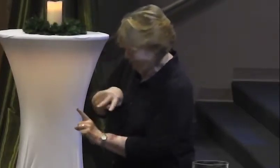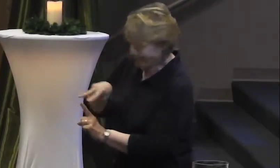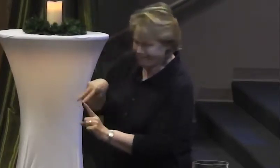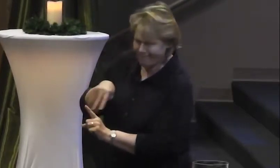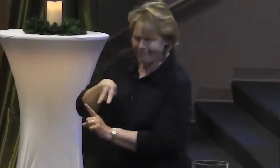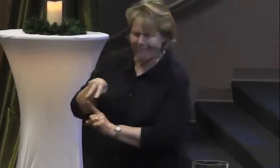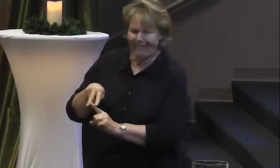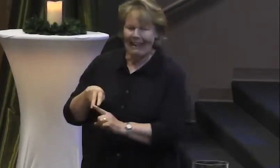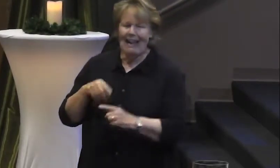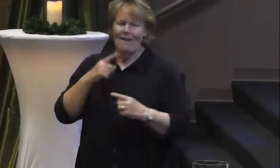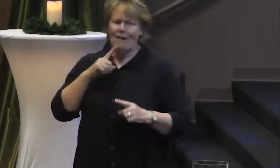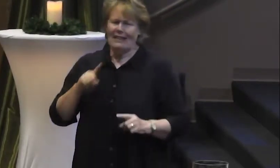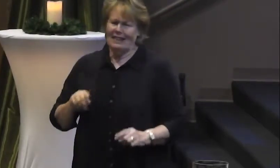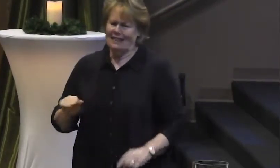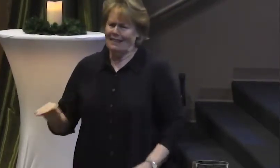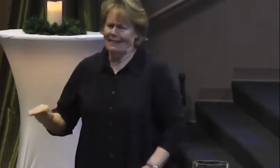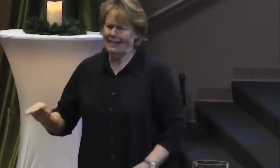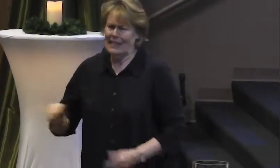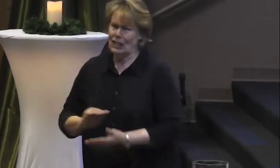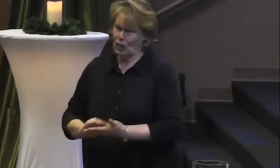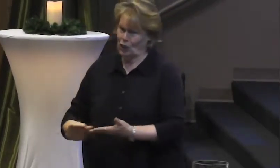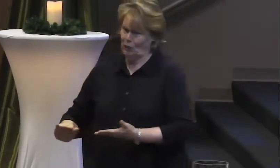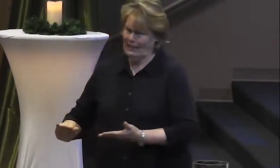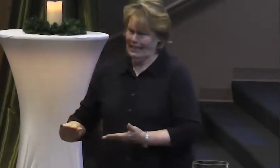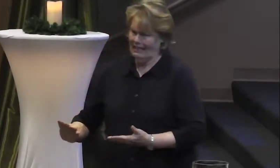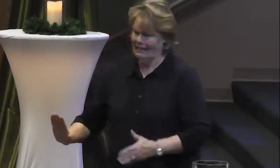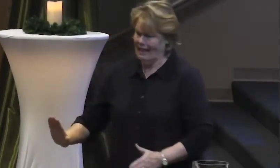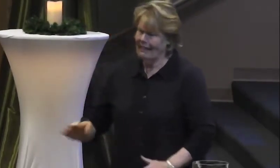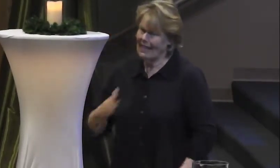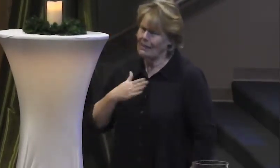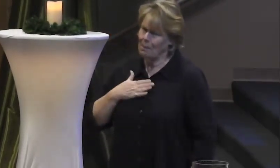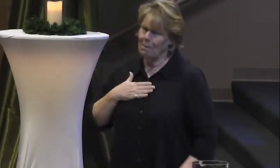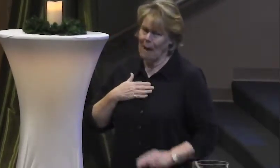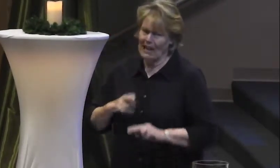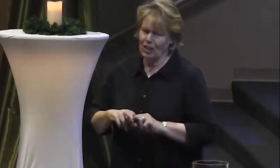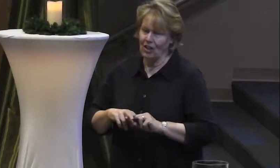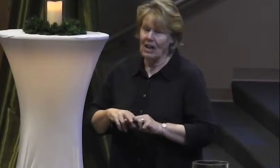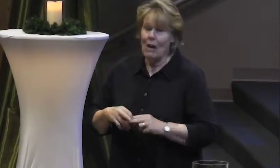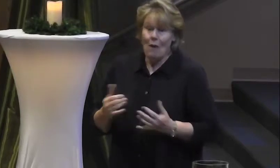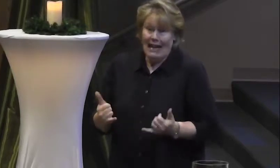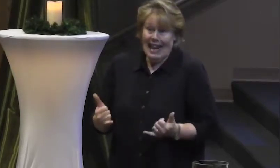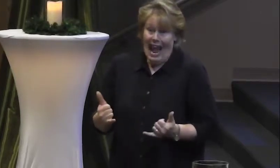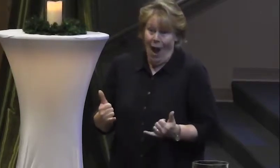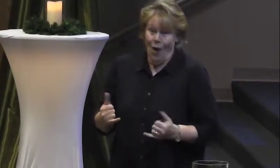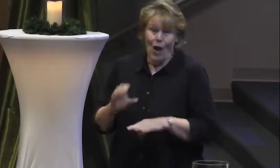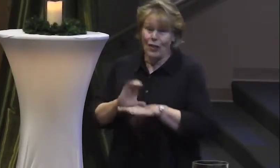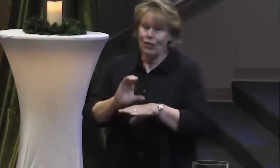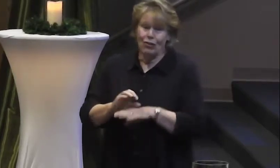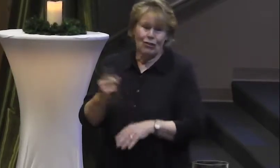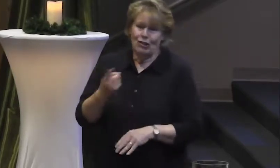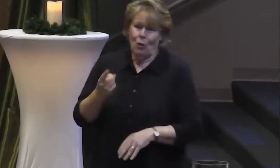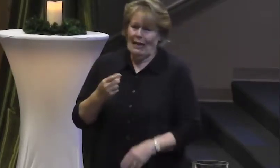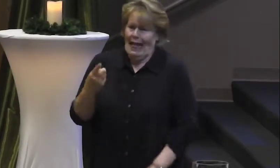said, "Excuse me, that's where I would sit. The church was only half full. All these other places to sit."